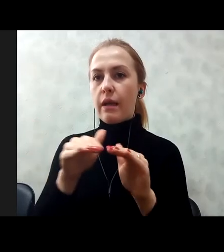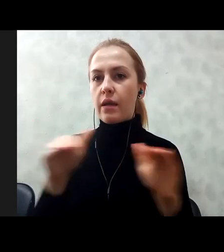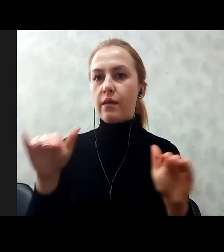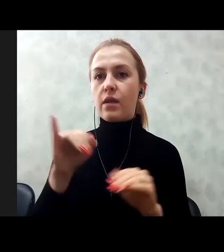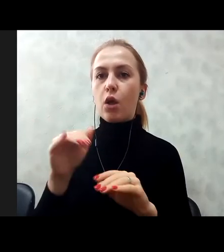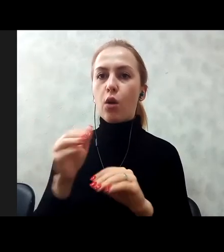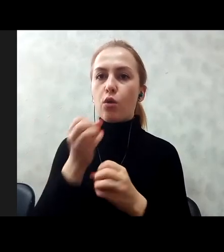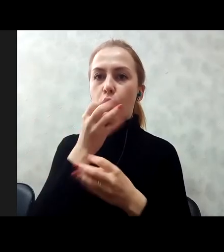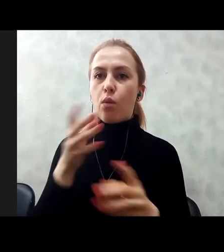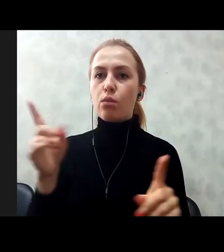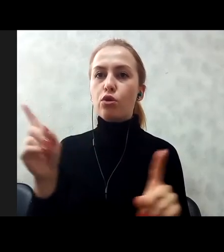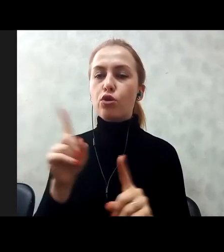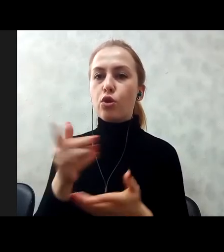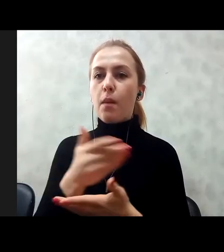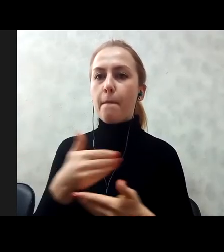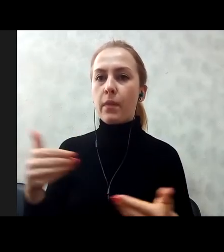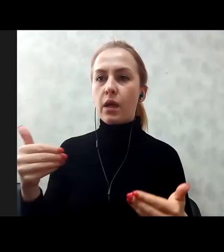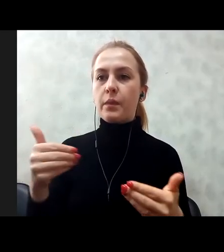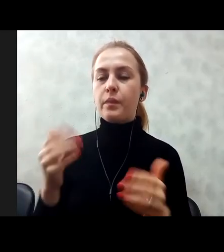and fair elections, and